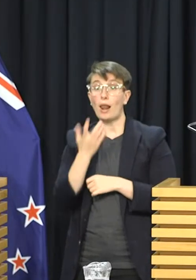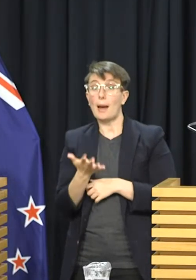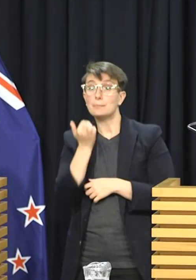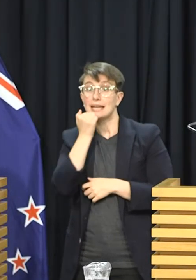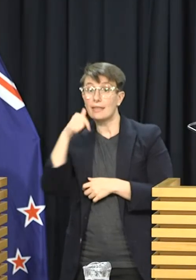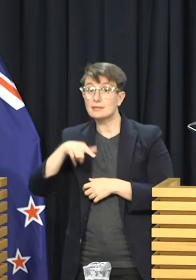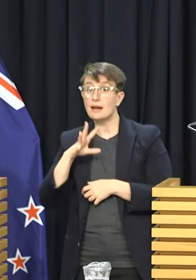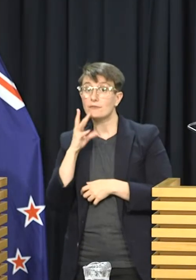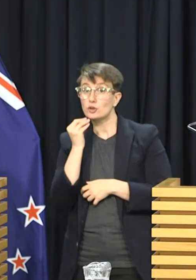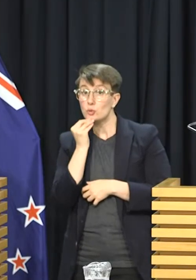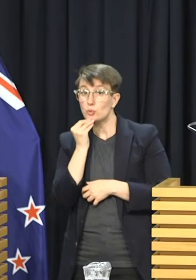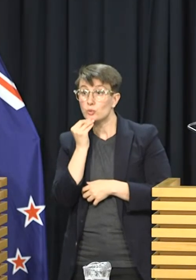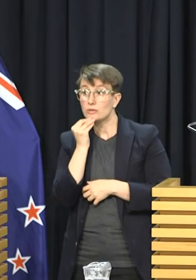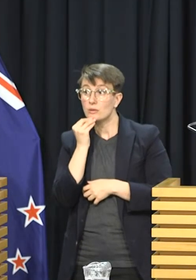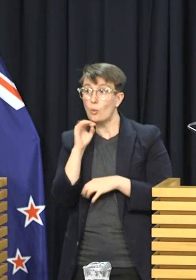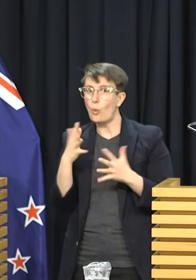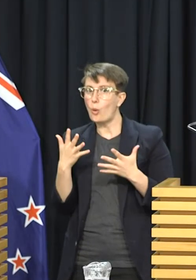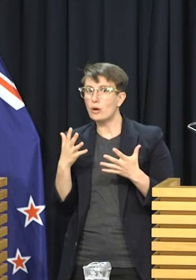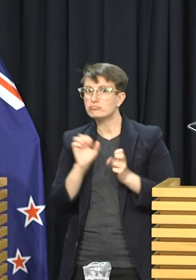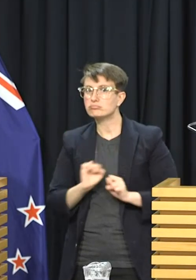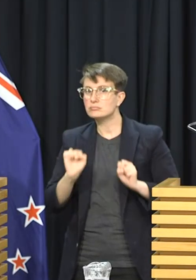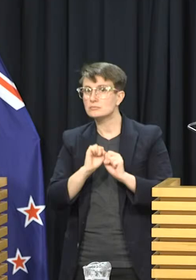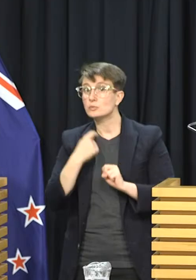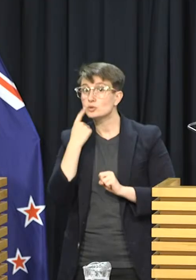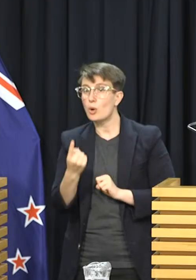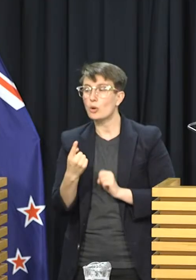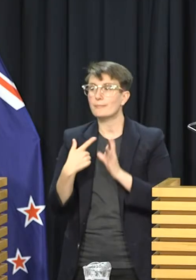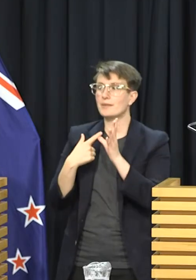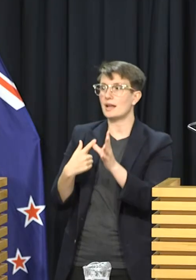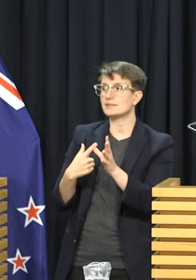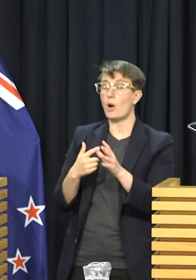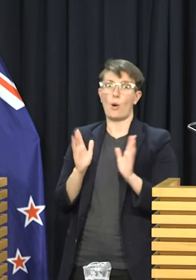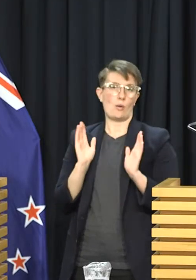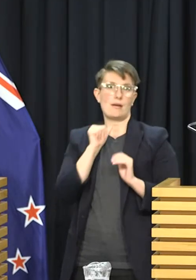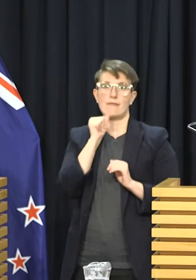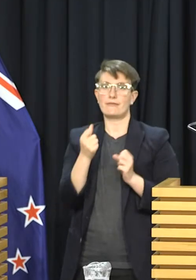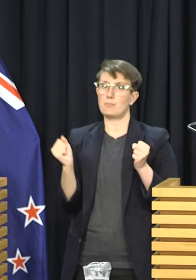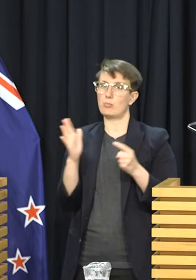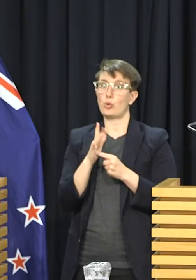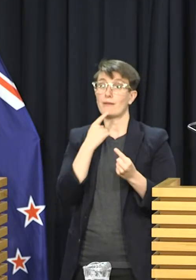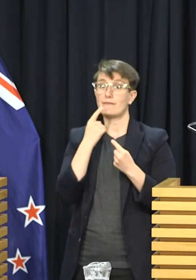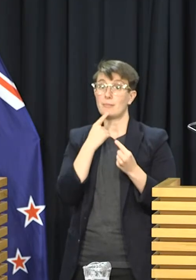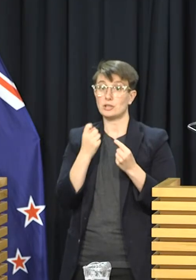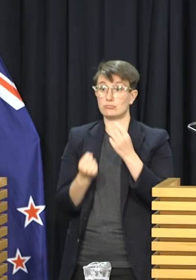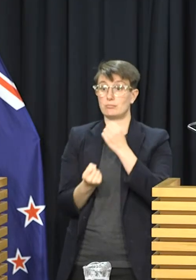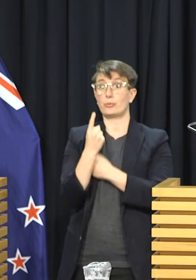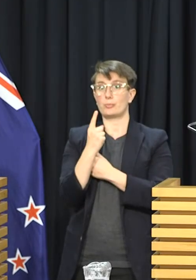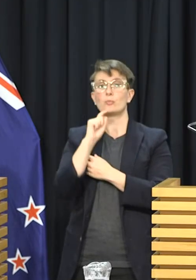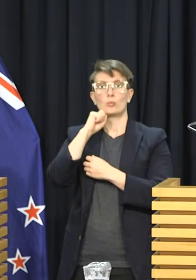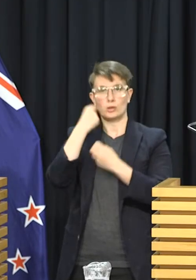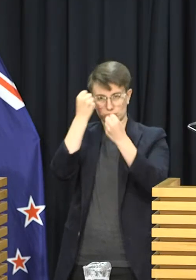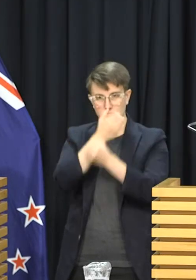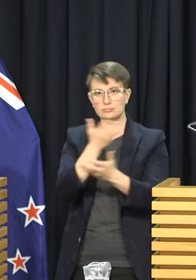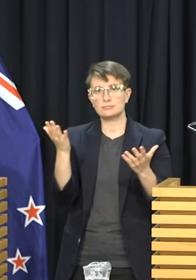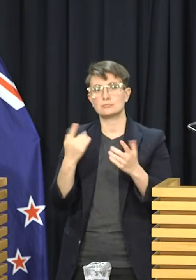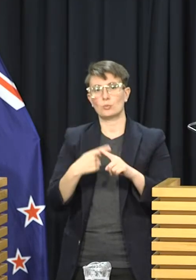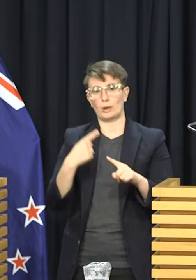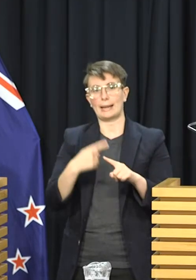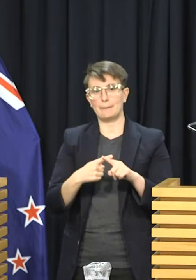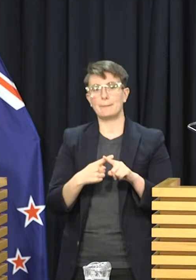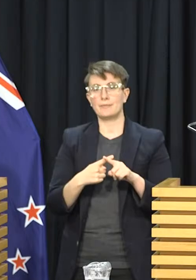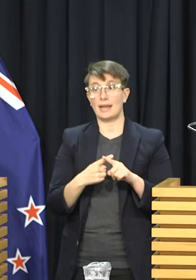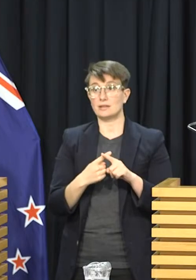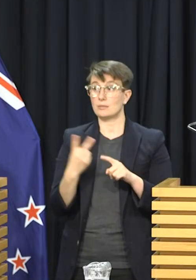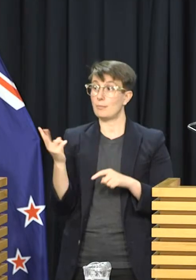there's pertinent information, important information that we need to get out there, we'll absolutely release that as it comes to hand. And Dr. Bloomfield and I will be